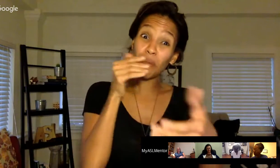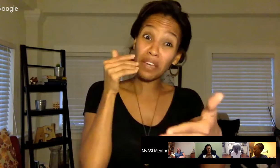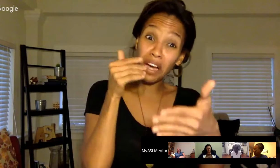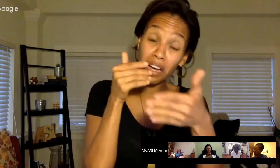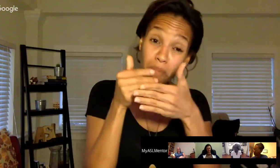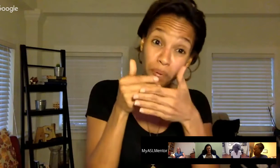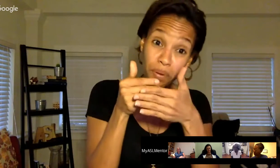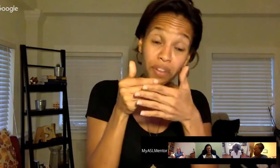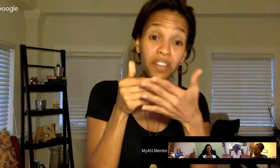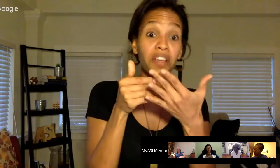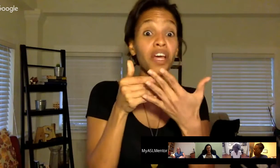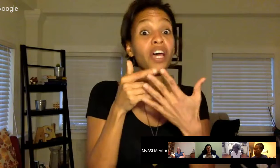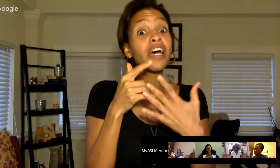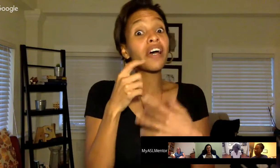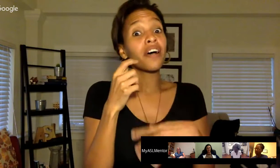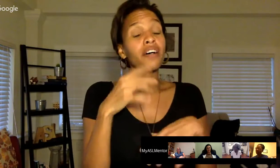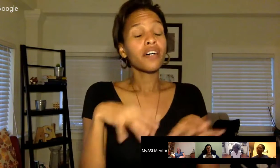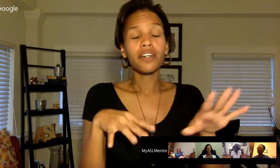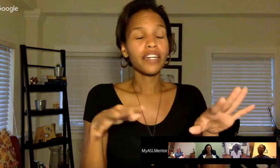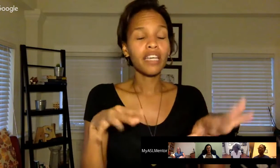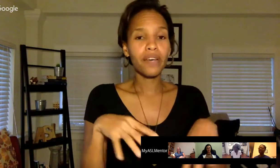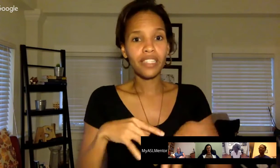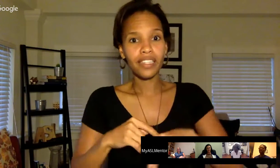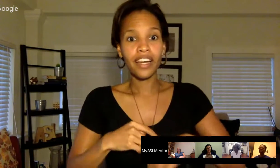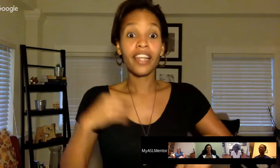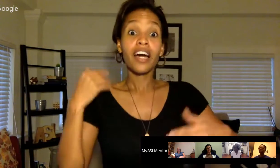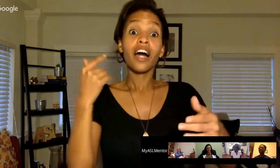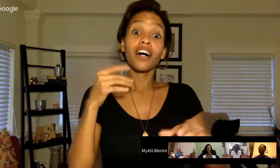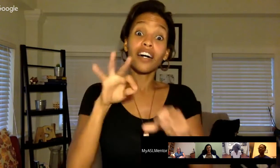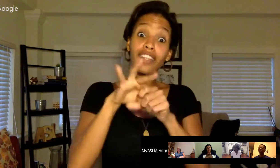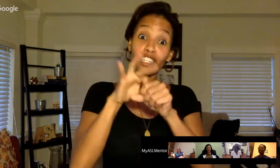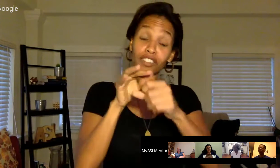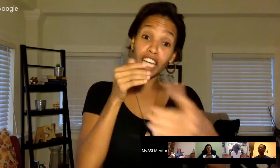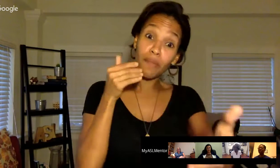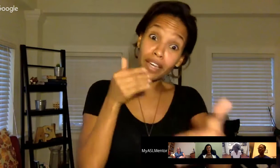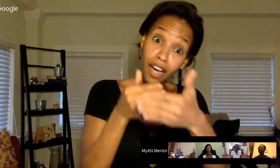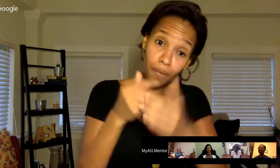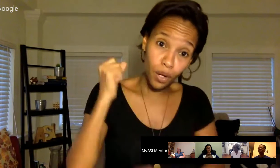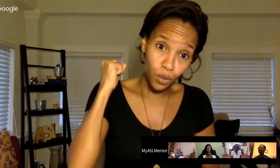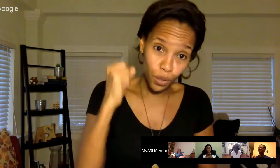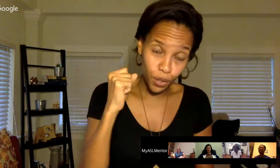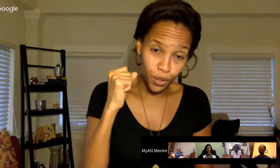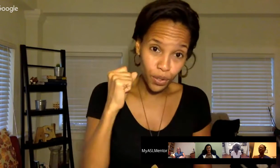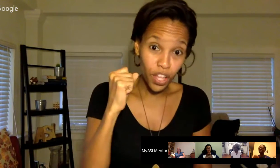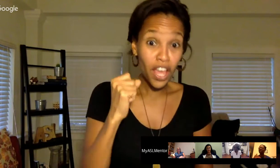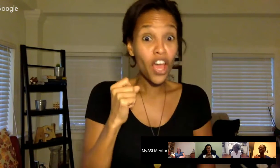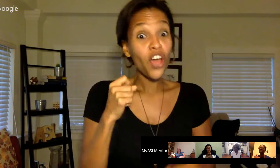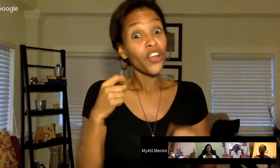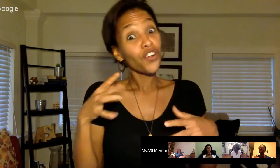Elections coming up. I keep messing that sign. Elections coming up.